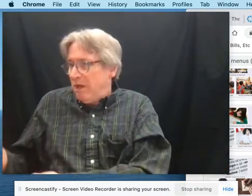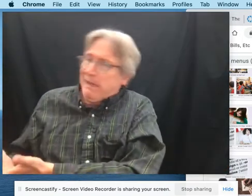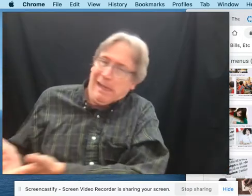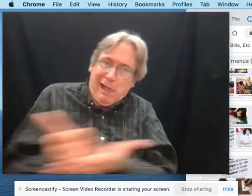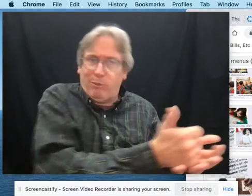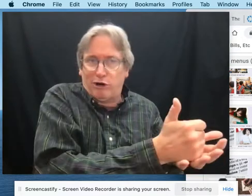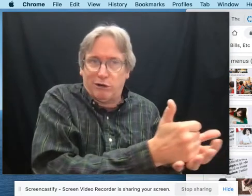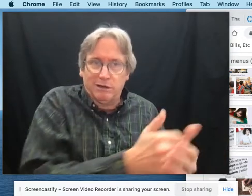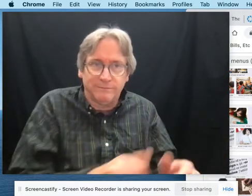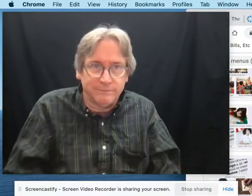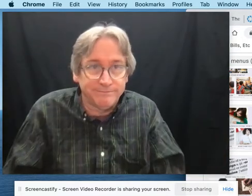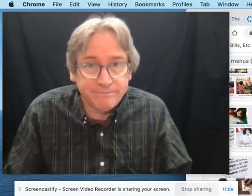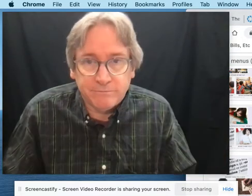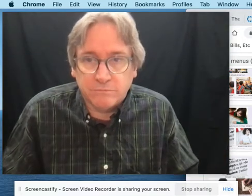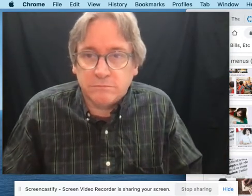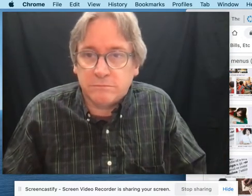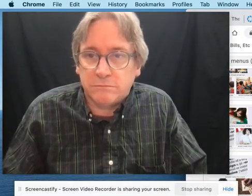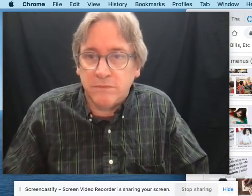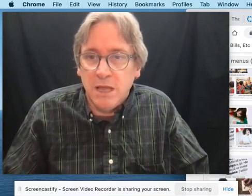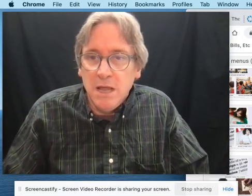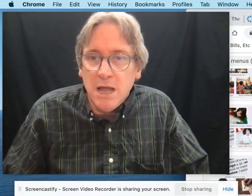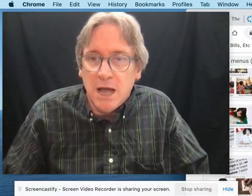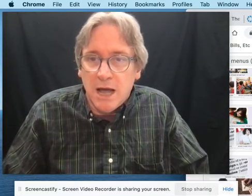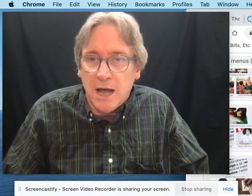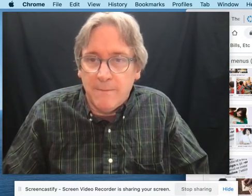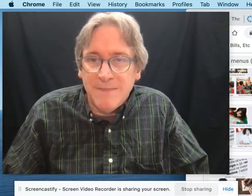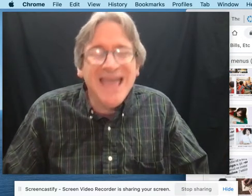You help her.